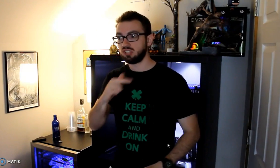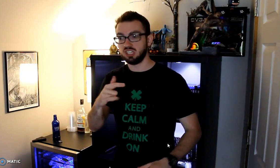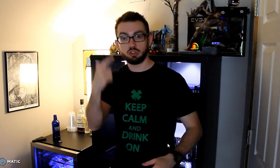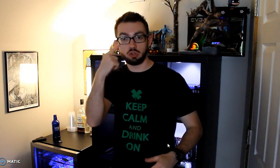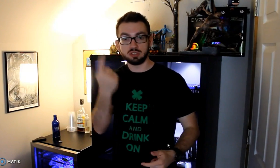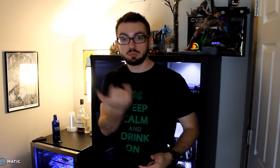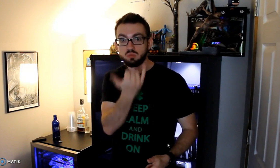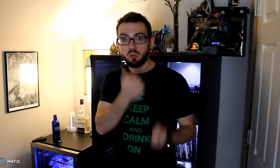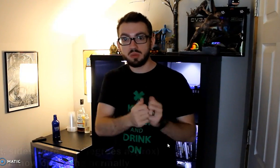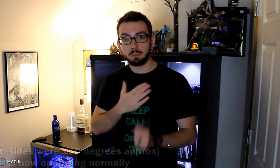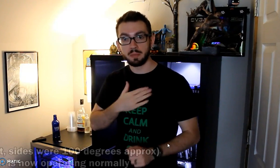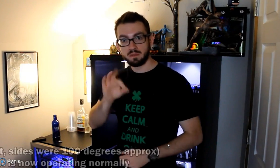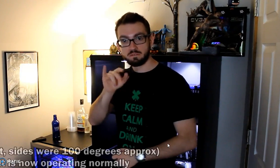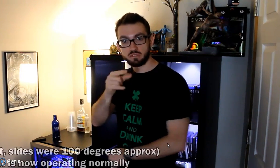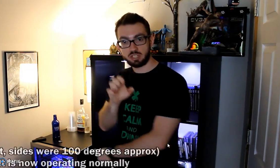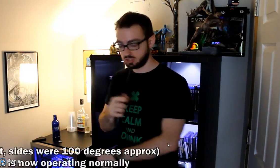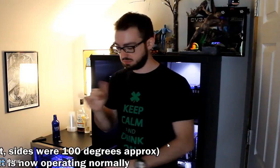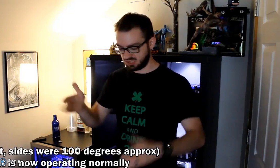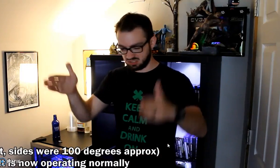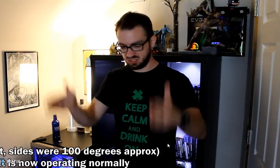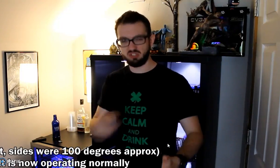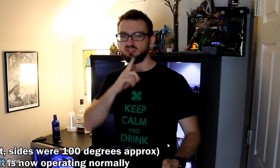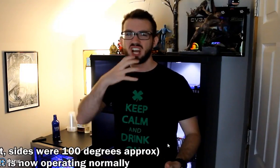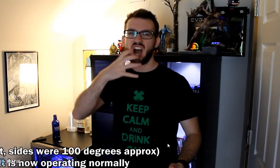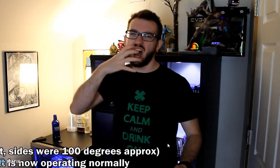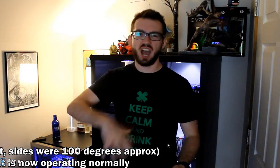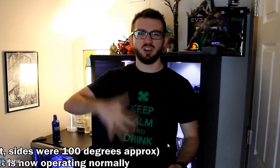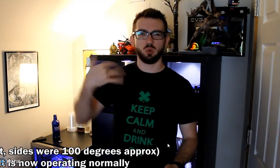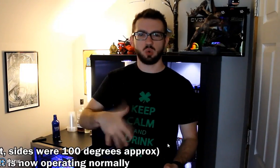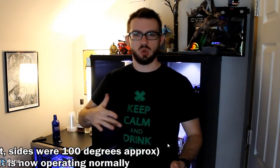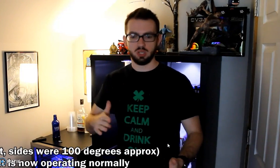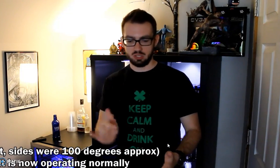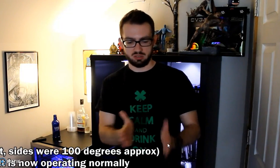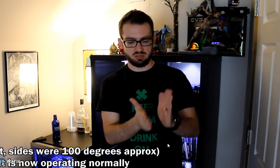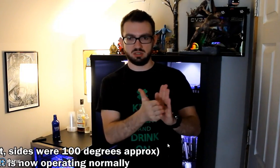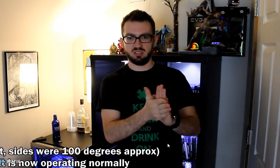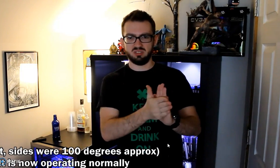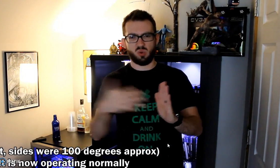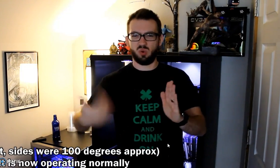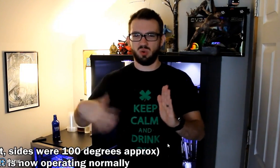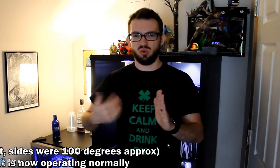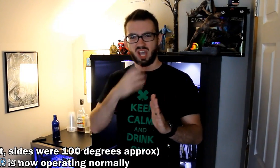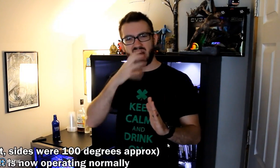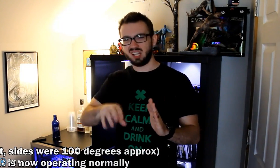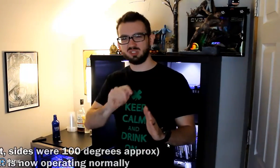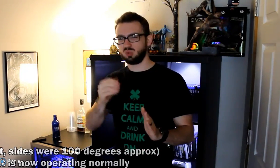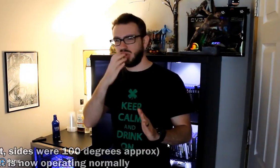I noticed that the side of it got really hot, so I wondered if there was maybe something wrong with it. Maybe it wasn't operating